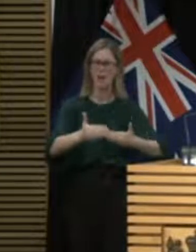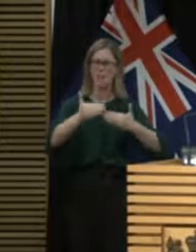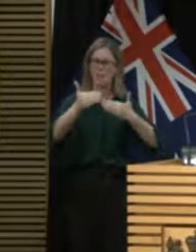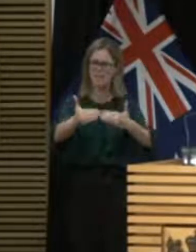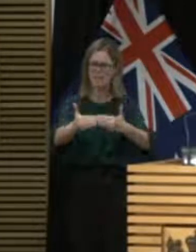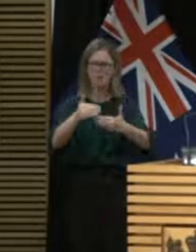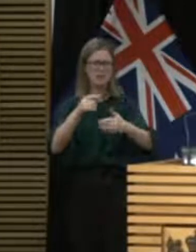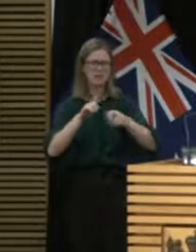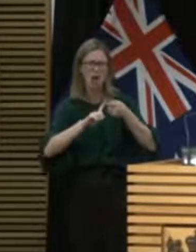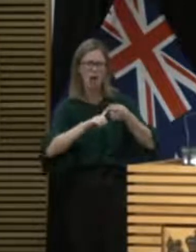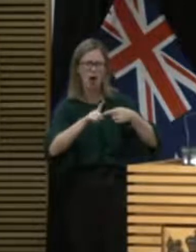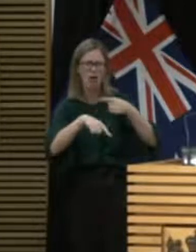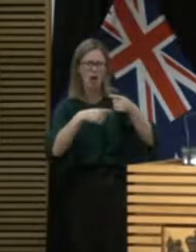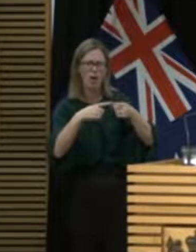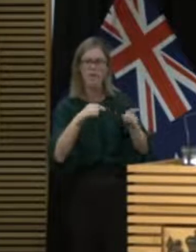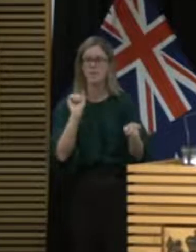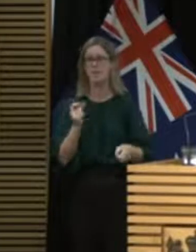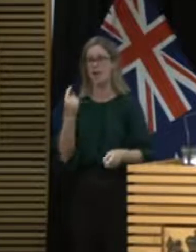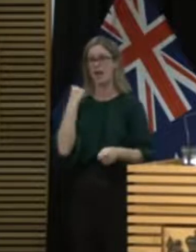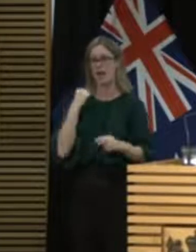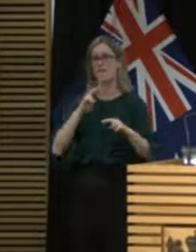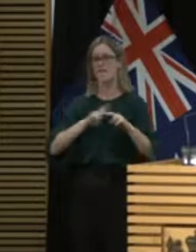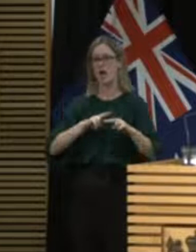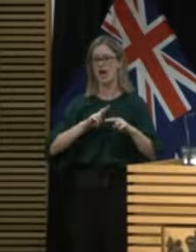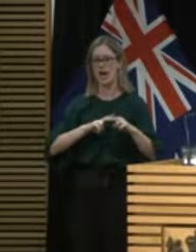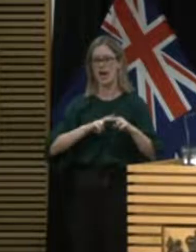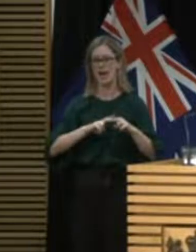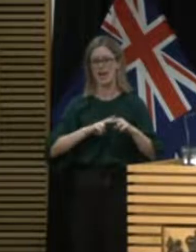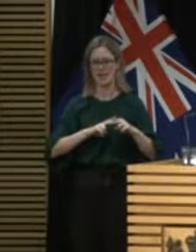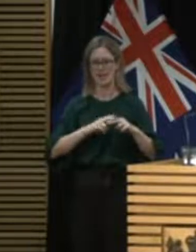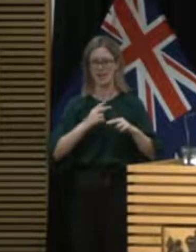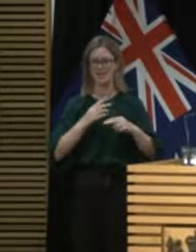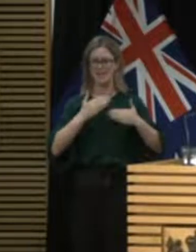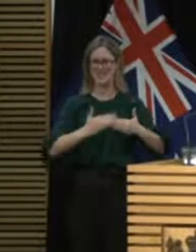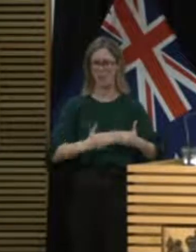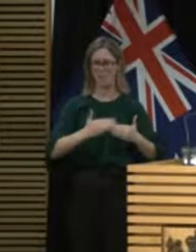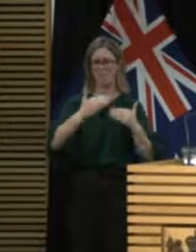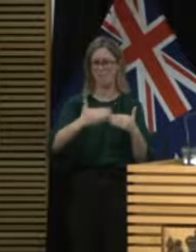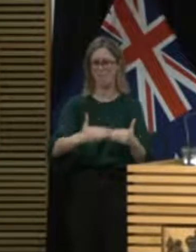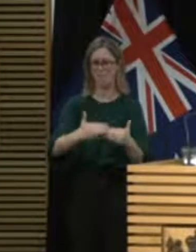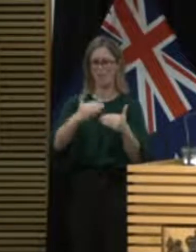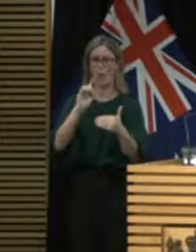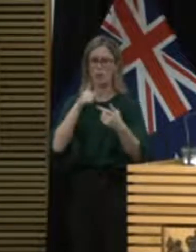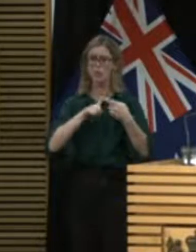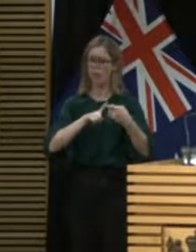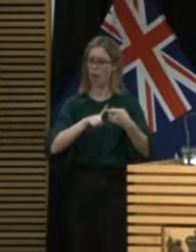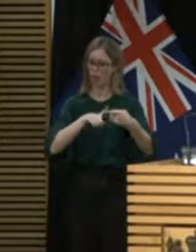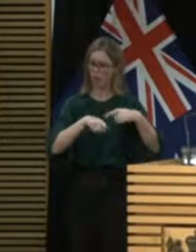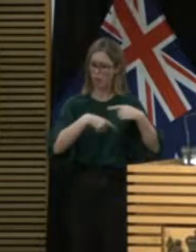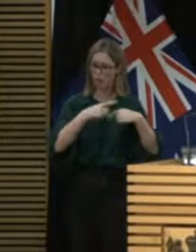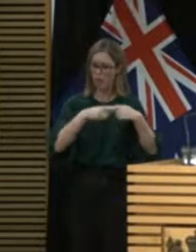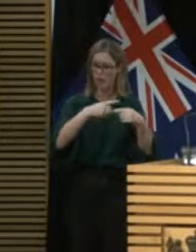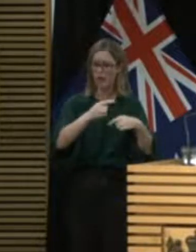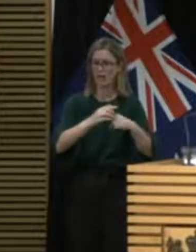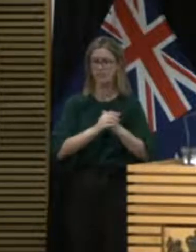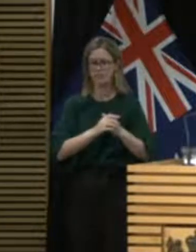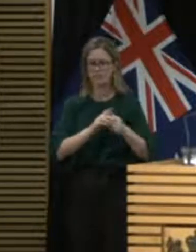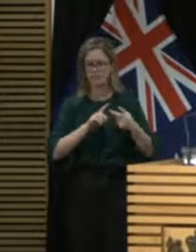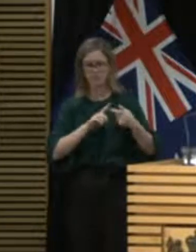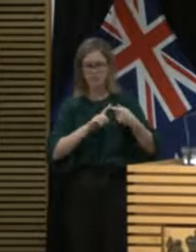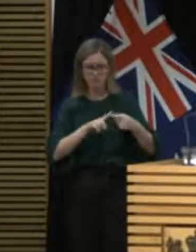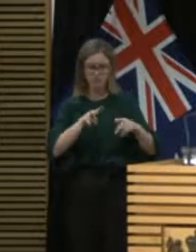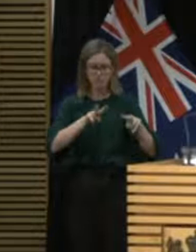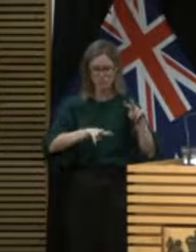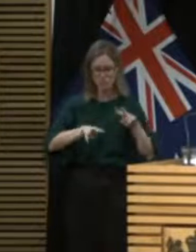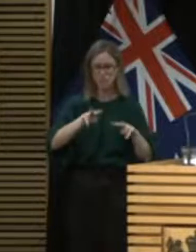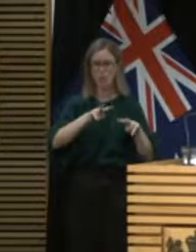confirm on Friday that those phased steps that we set out for Auckland, they still hold. We are still looking at the